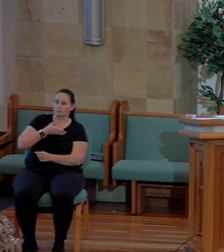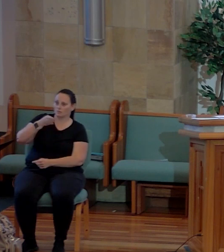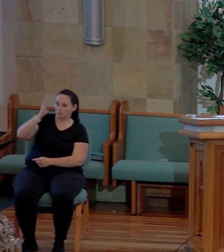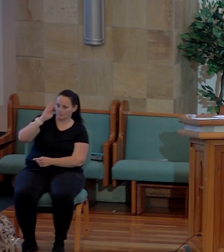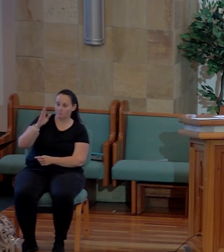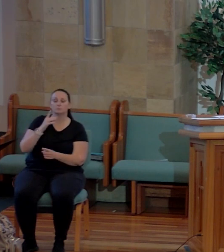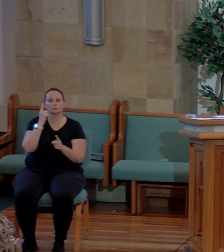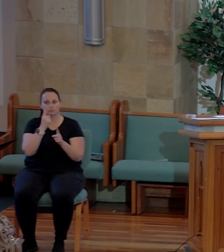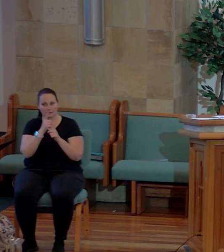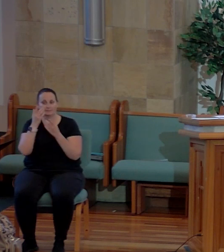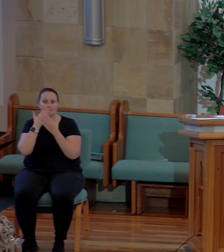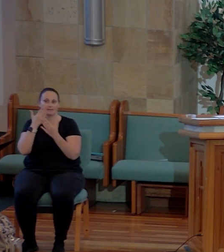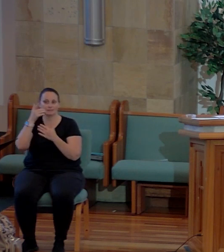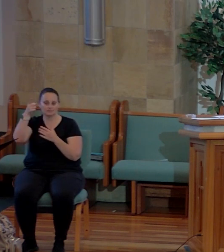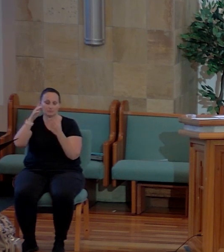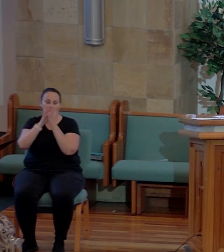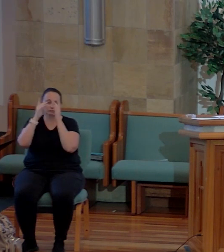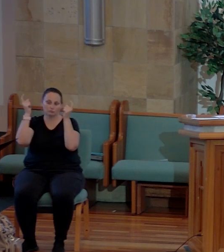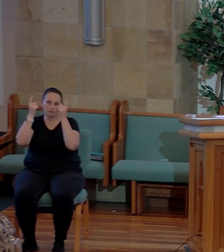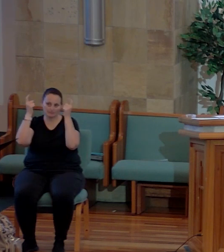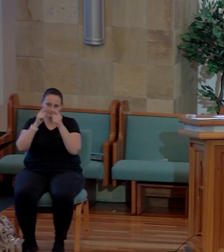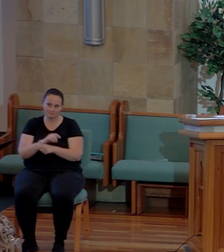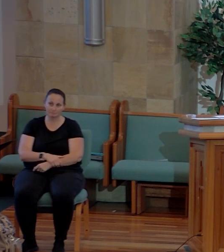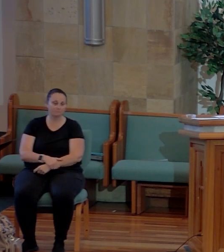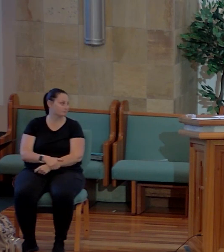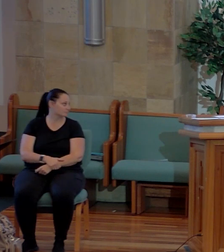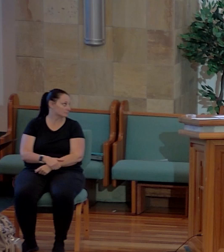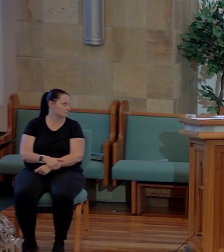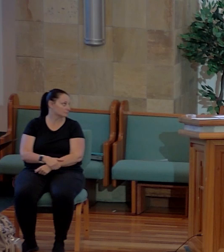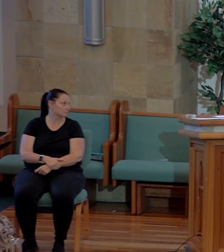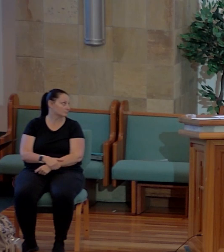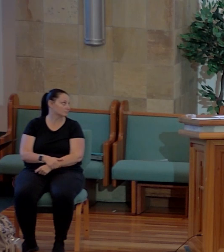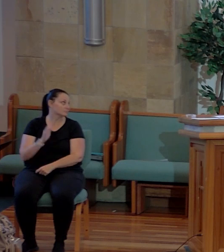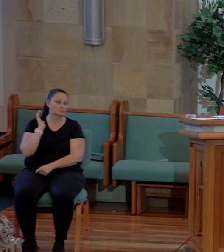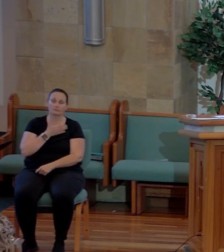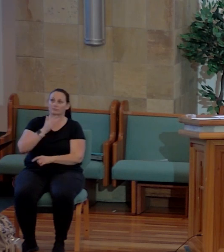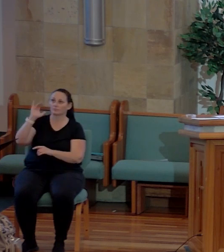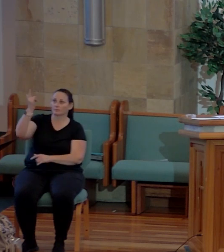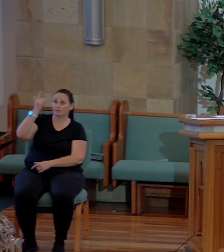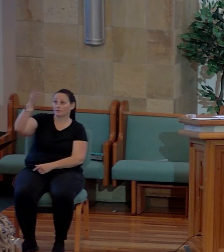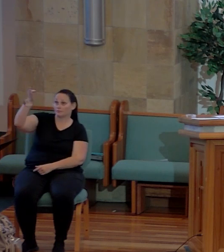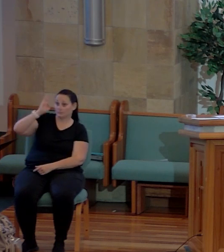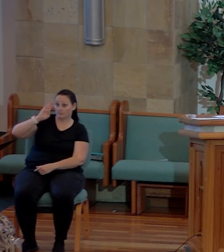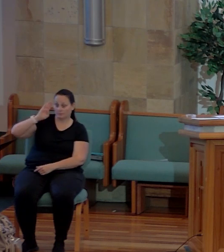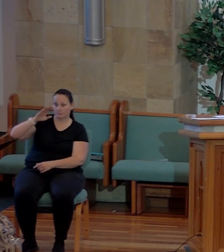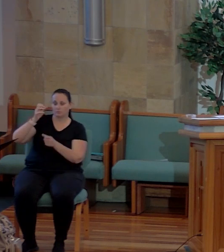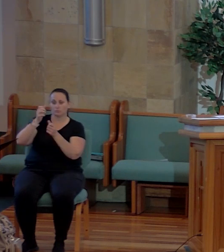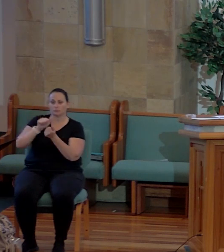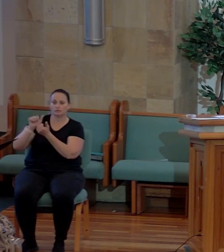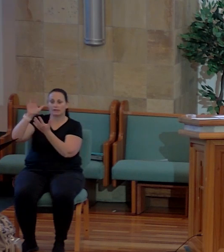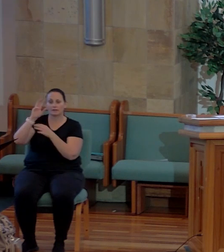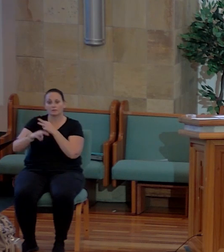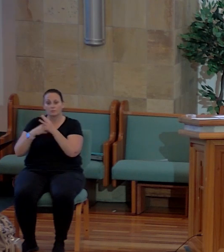It is right to give our thanks and praise. Our loving God created the